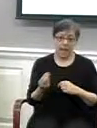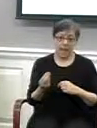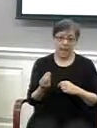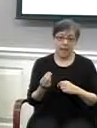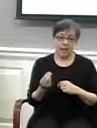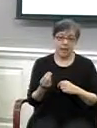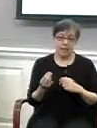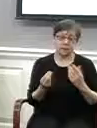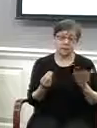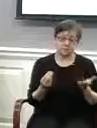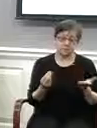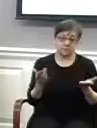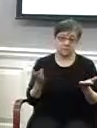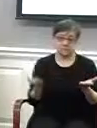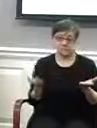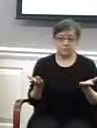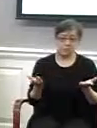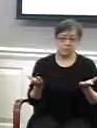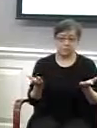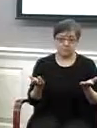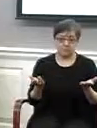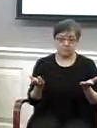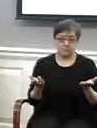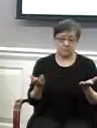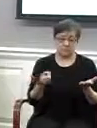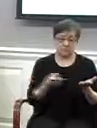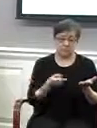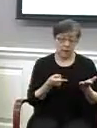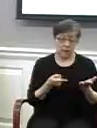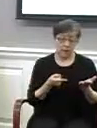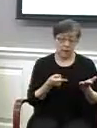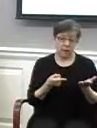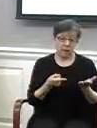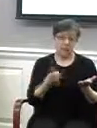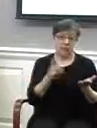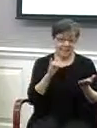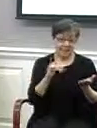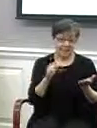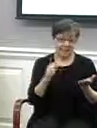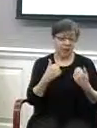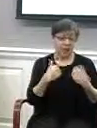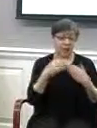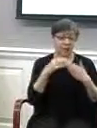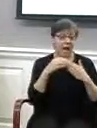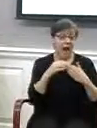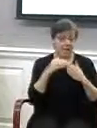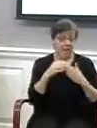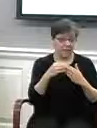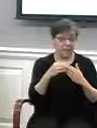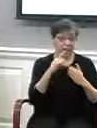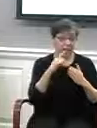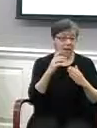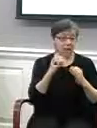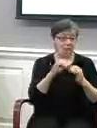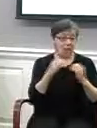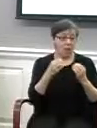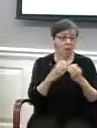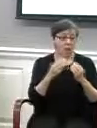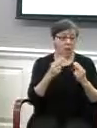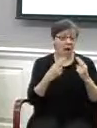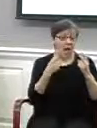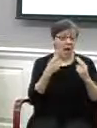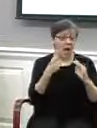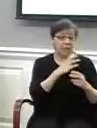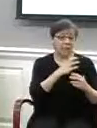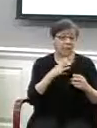So on the one hand, there actually have been elaborated guidelines for that, and the Office of the High Commissioner for Human Rights and the UN in general